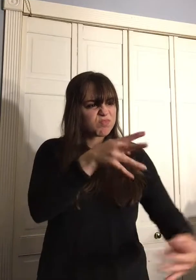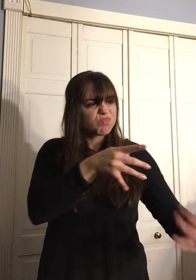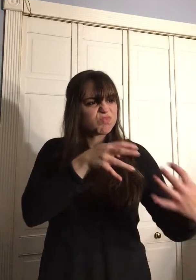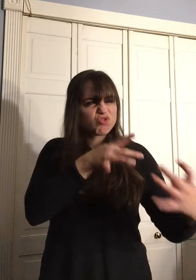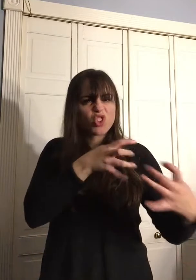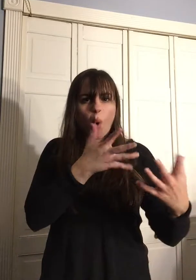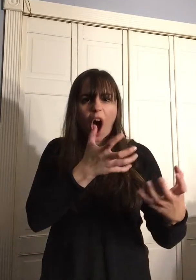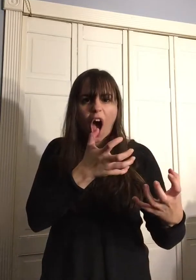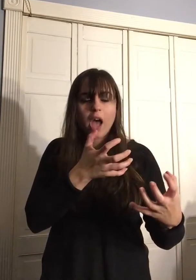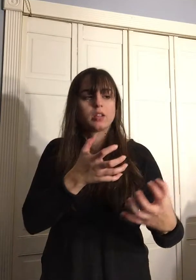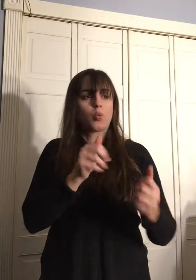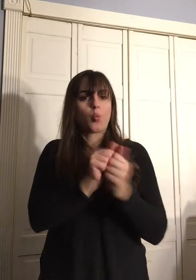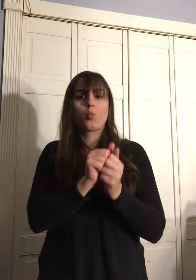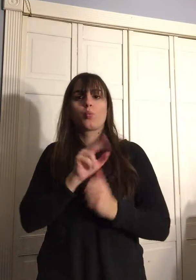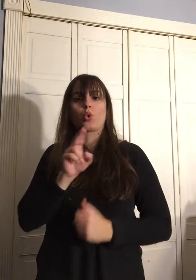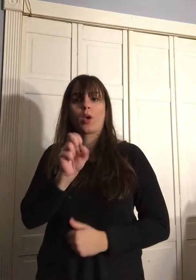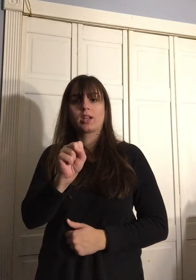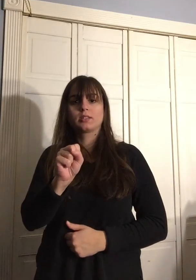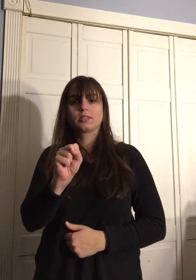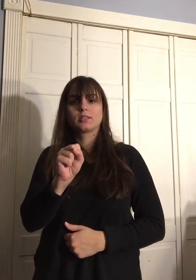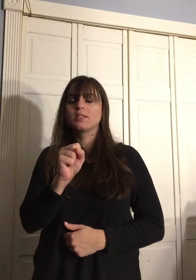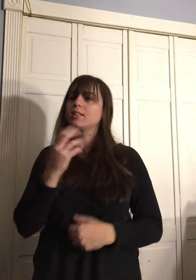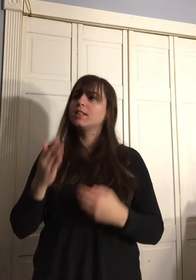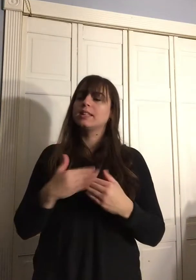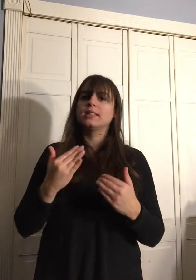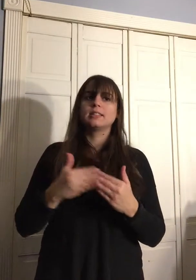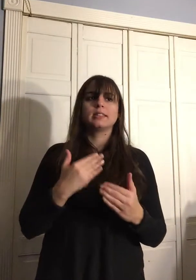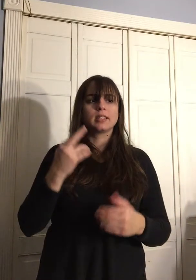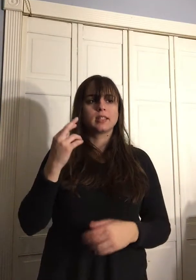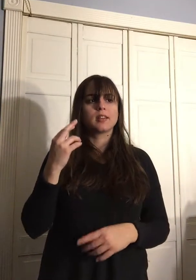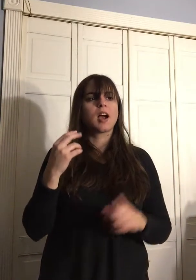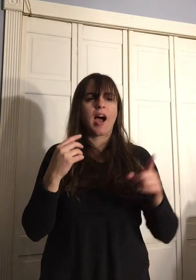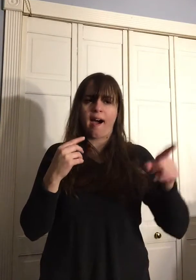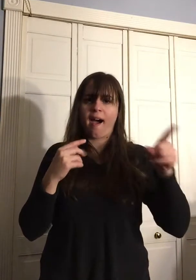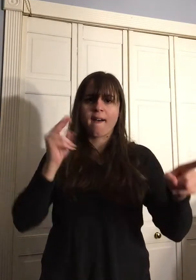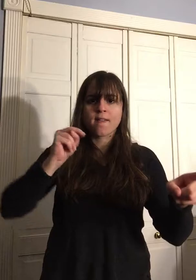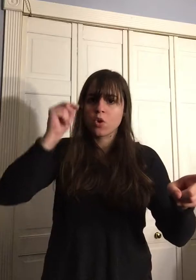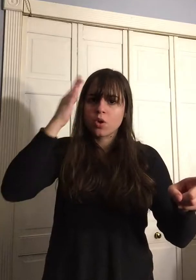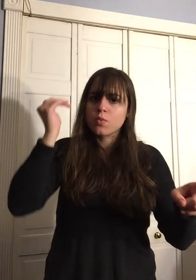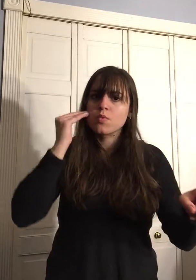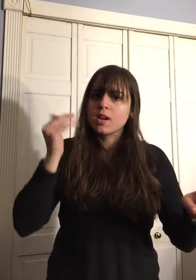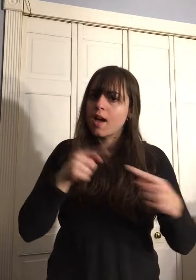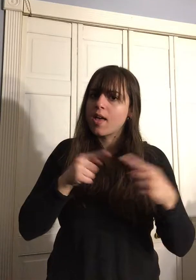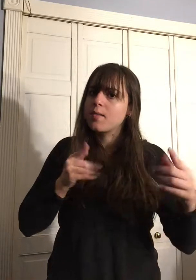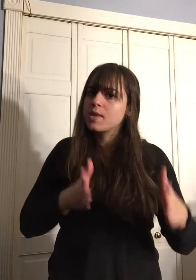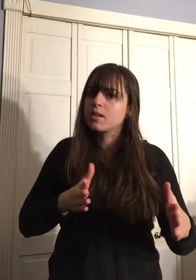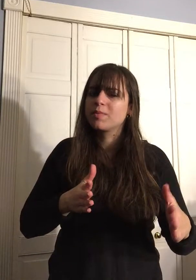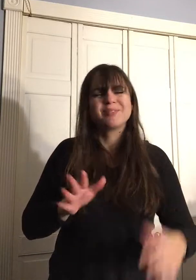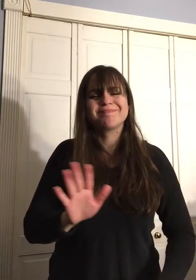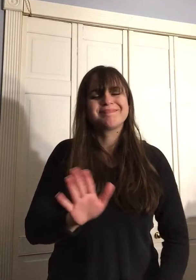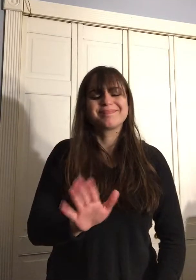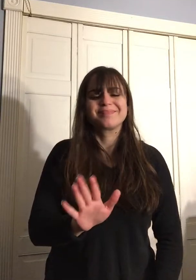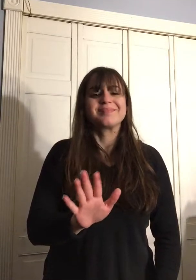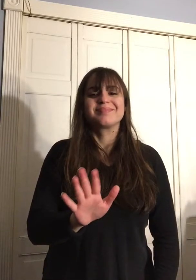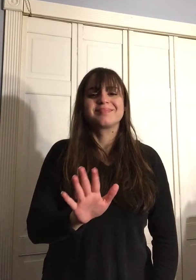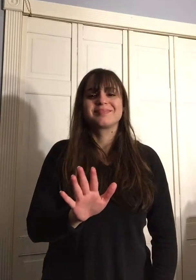and hear about North Korea provoking the US. I realize how easy it is to see them as an